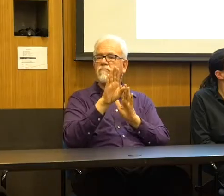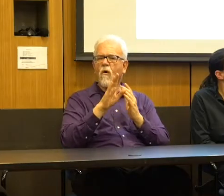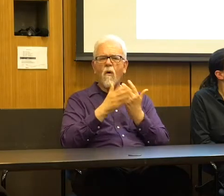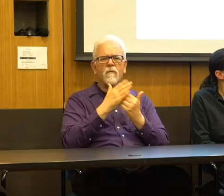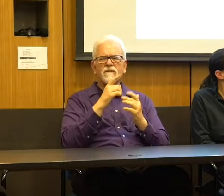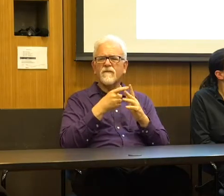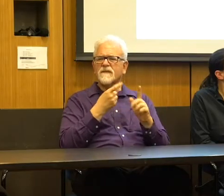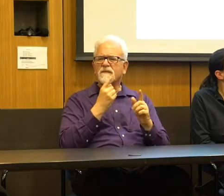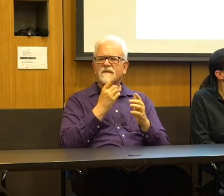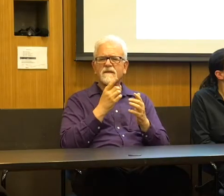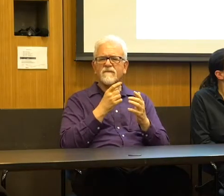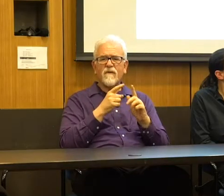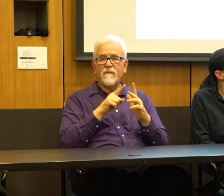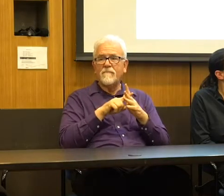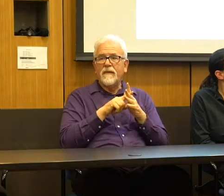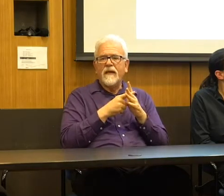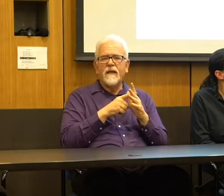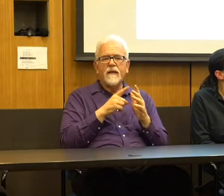stopped,